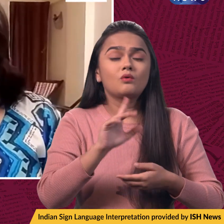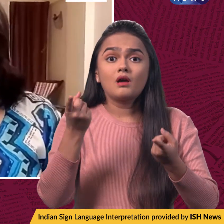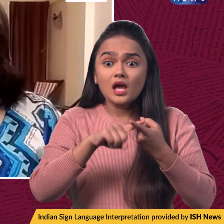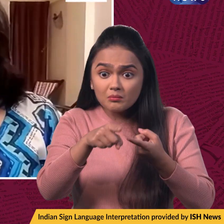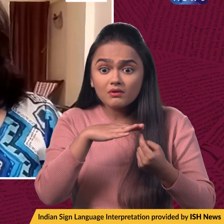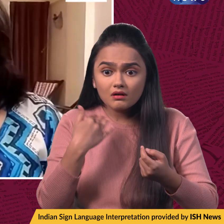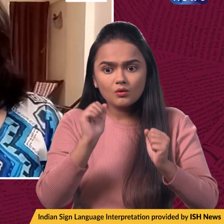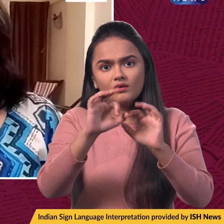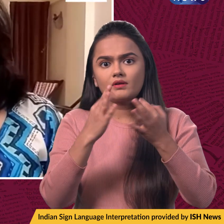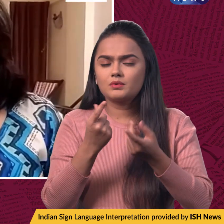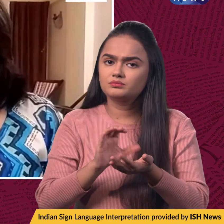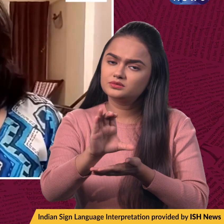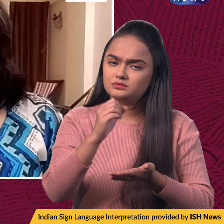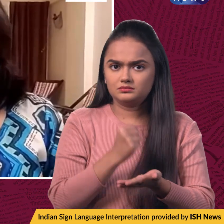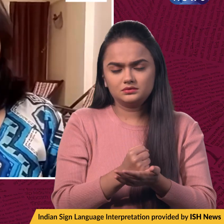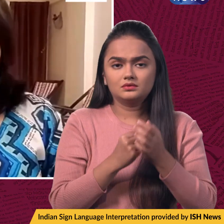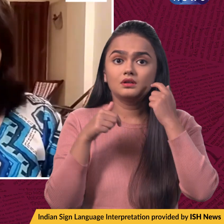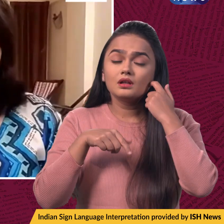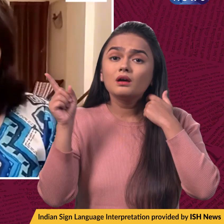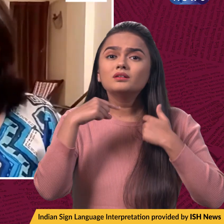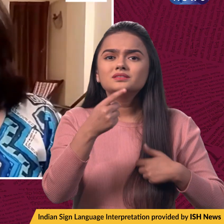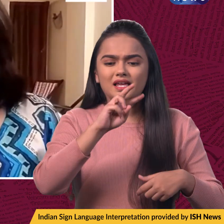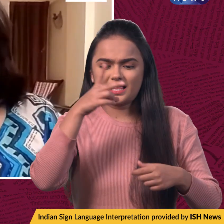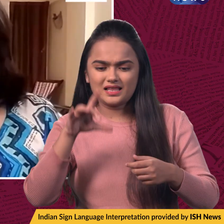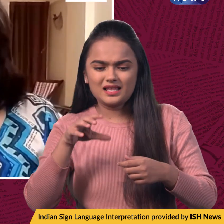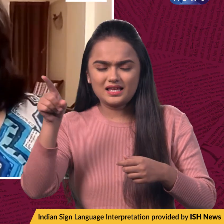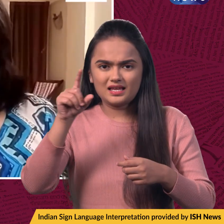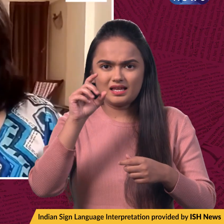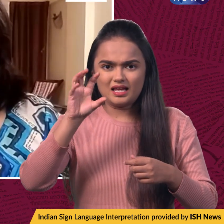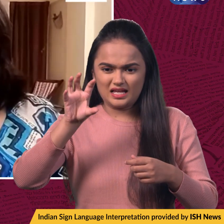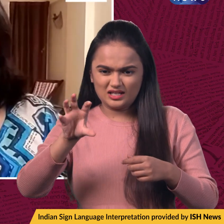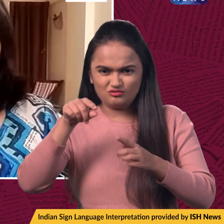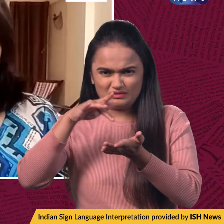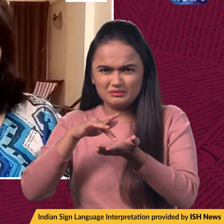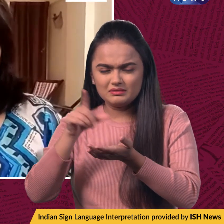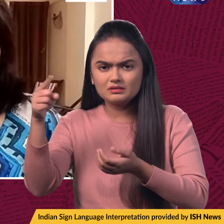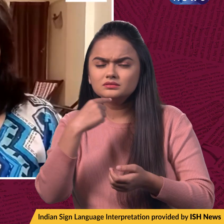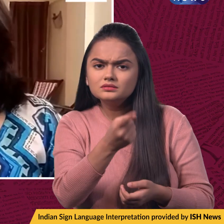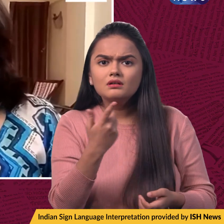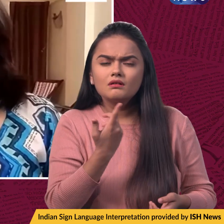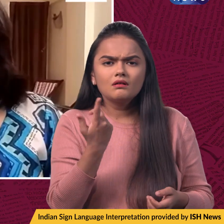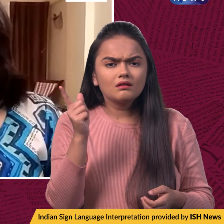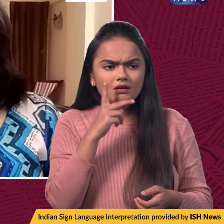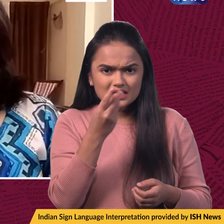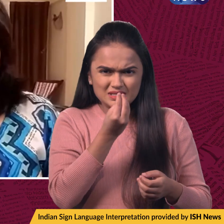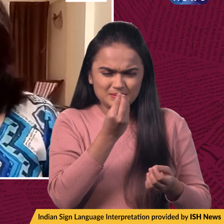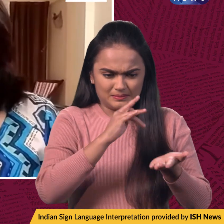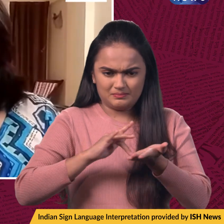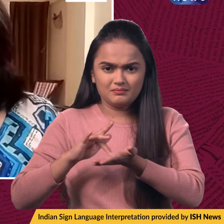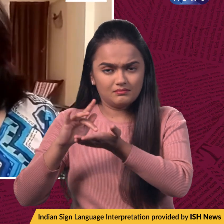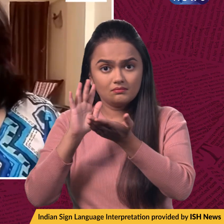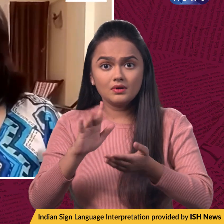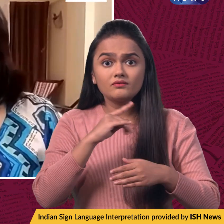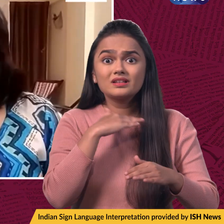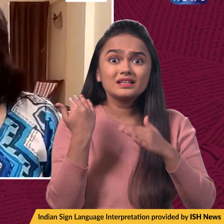Now, monitoring the COVID ex gratia rollout across the country, the bench of justices observed, and I quote, in some